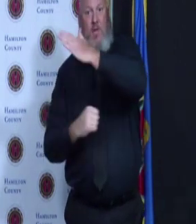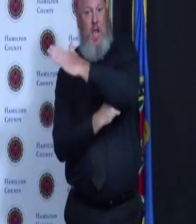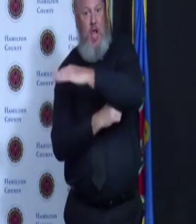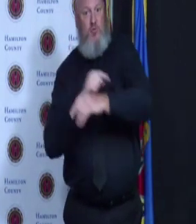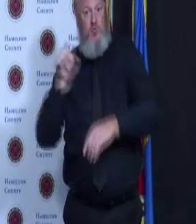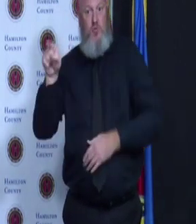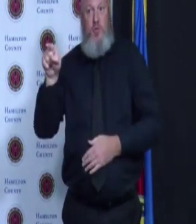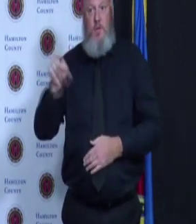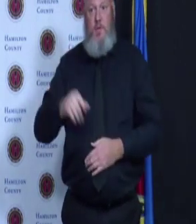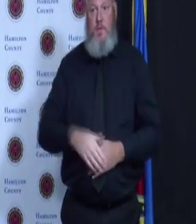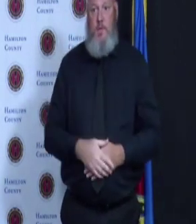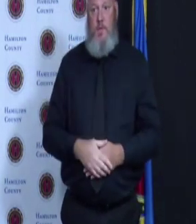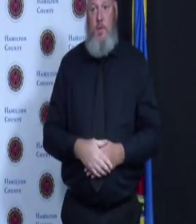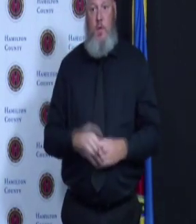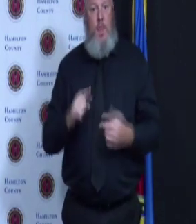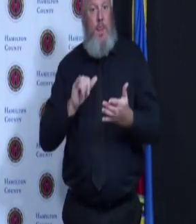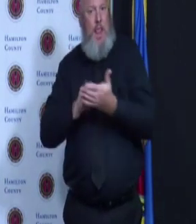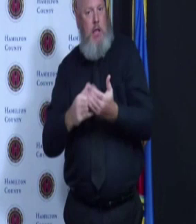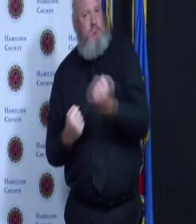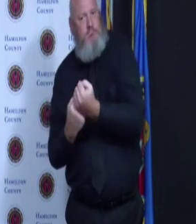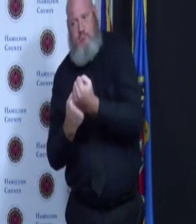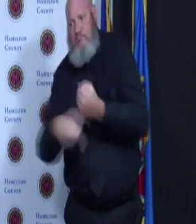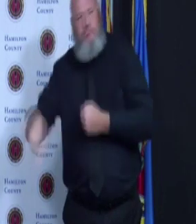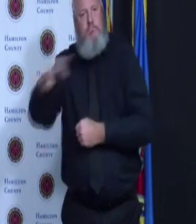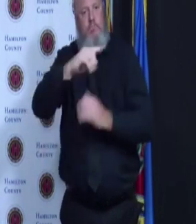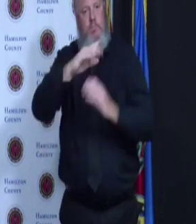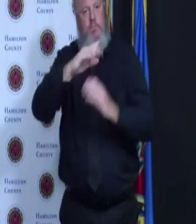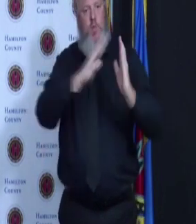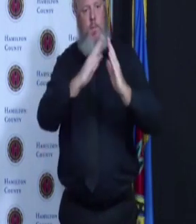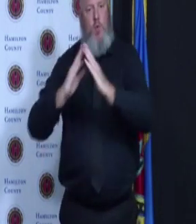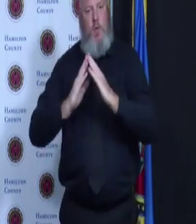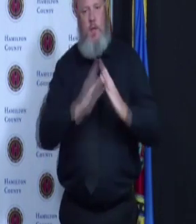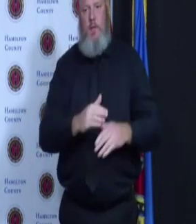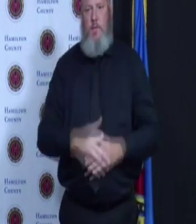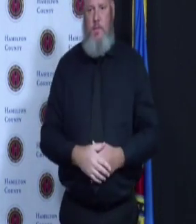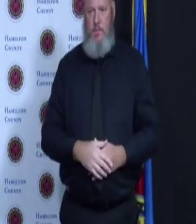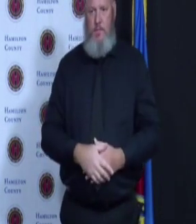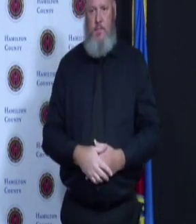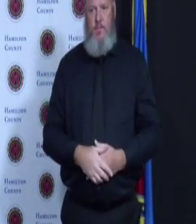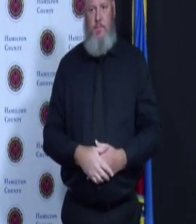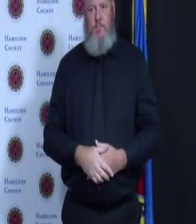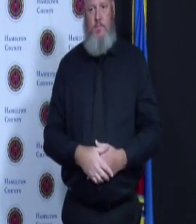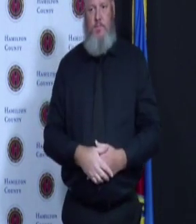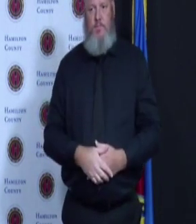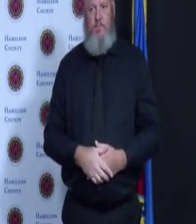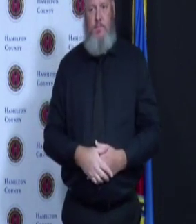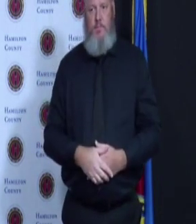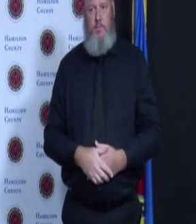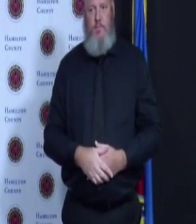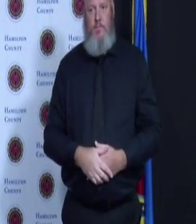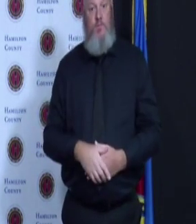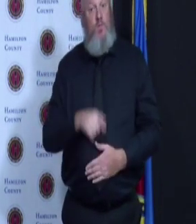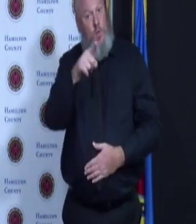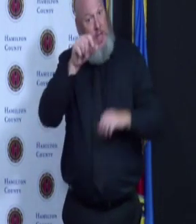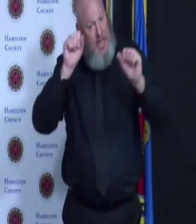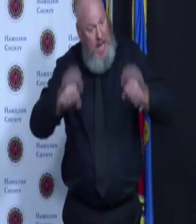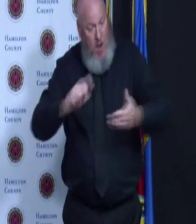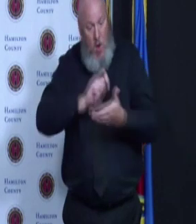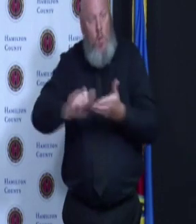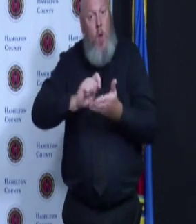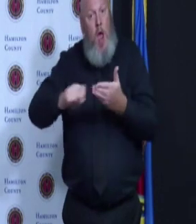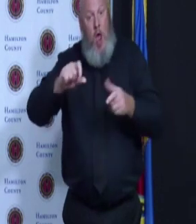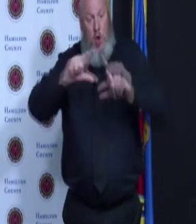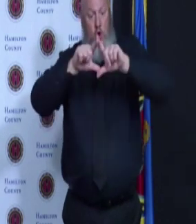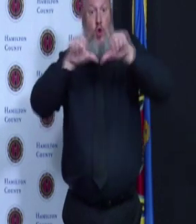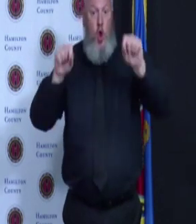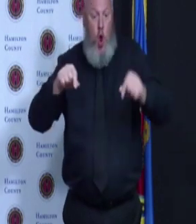residents at our city's assisted living facilities and nursing facilities that currently can't accept visitors.